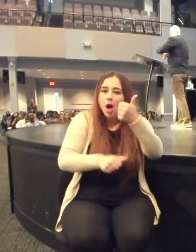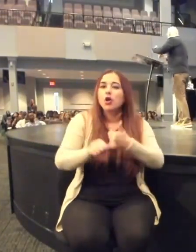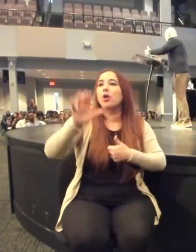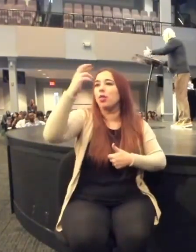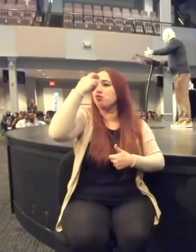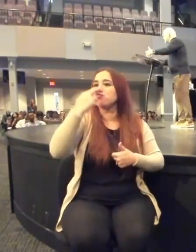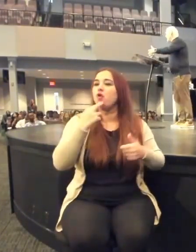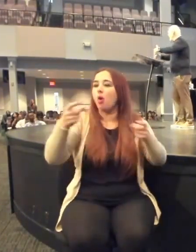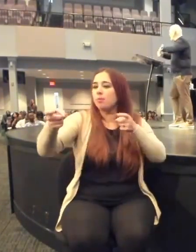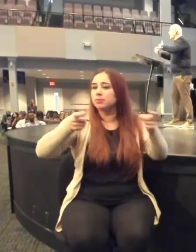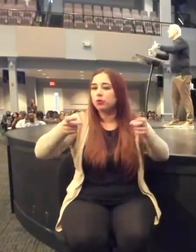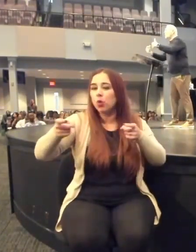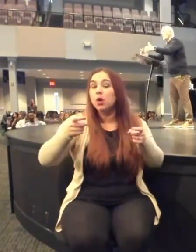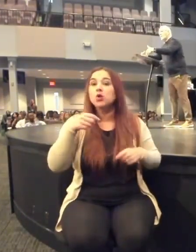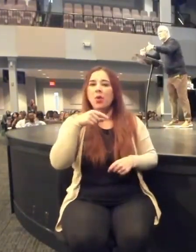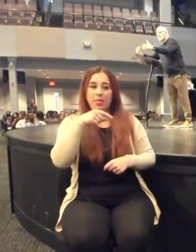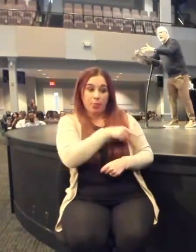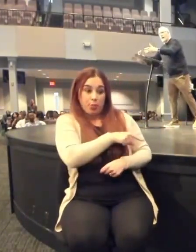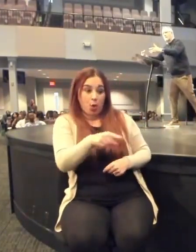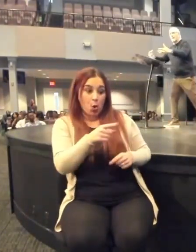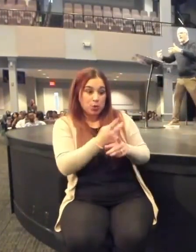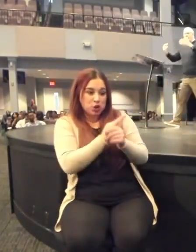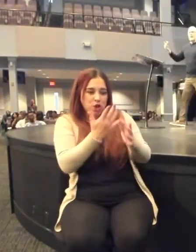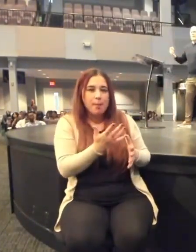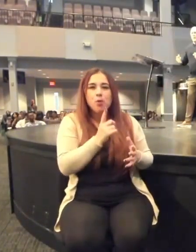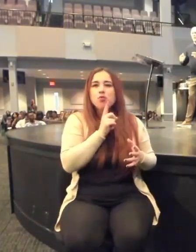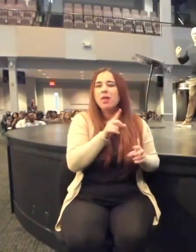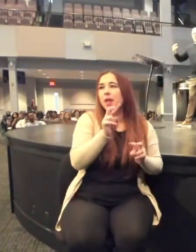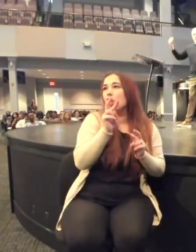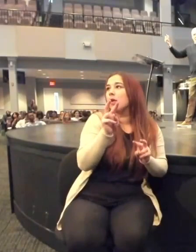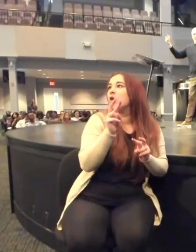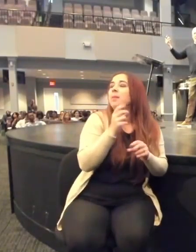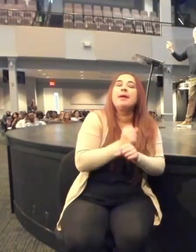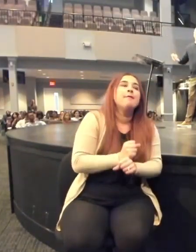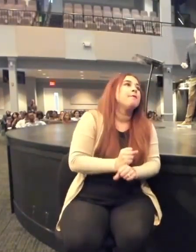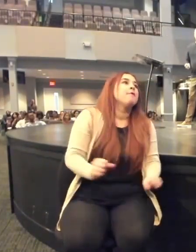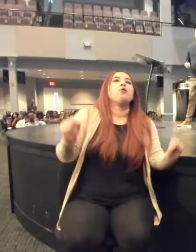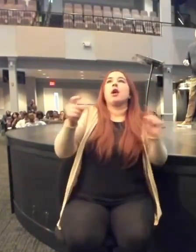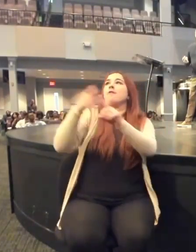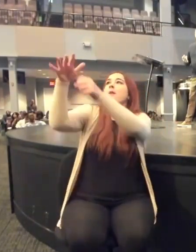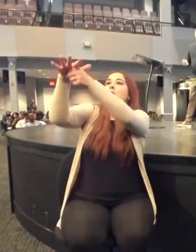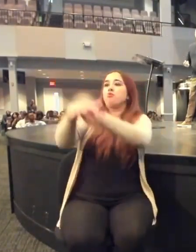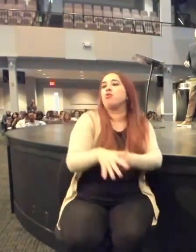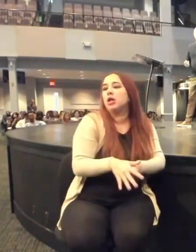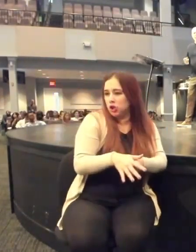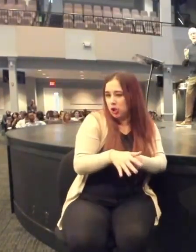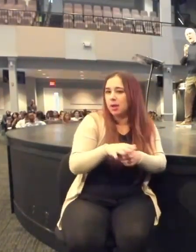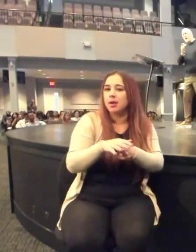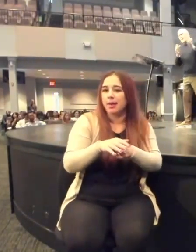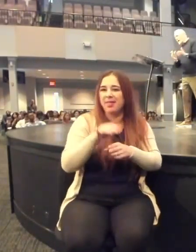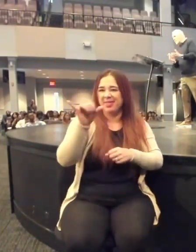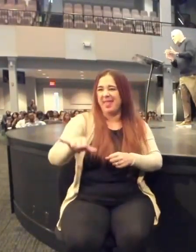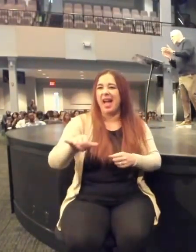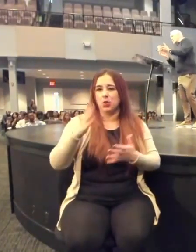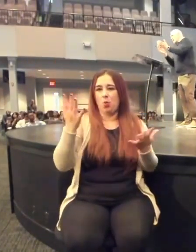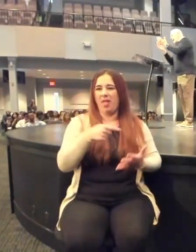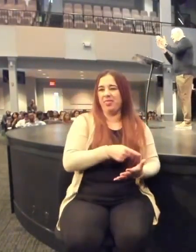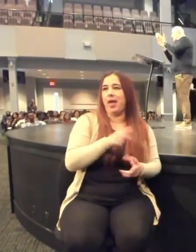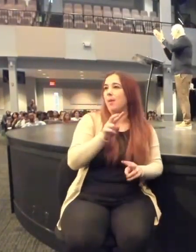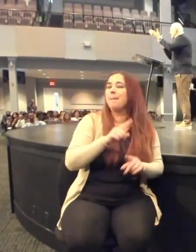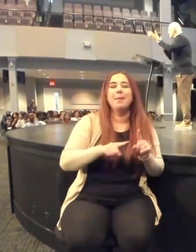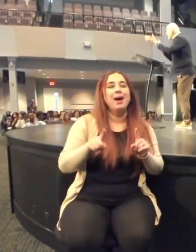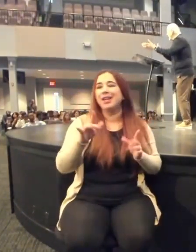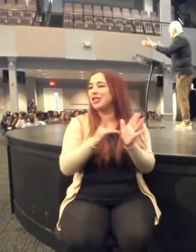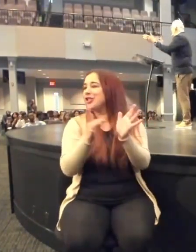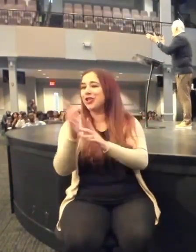Roman emperor. And so they were looking forward to a time that they would, quote, be free as a nation. But God comes and says, I